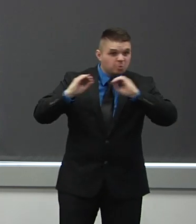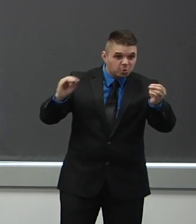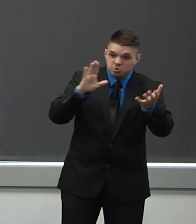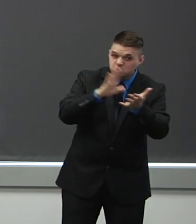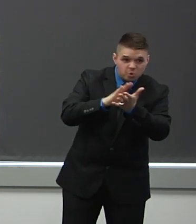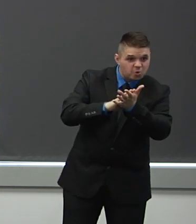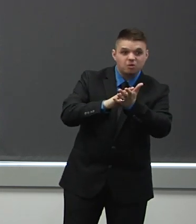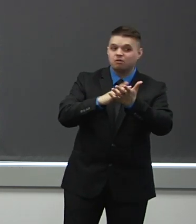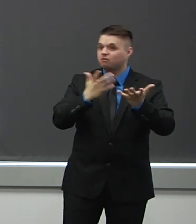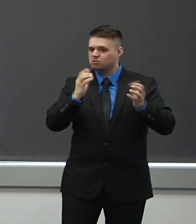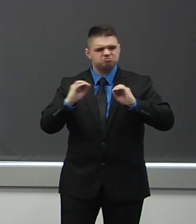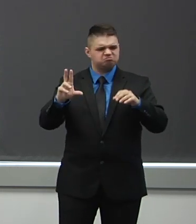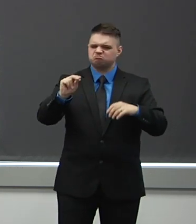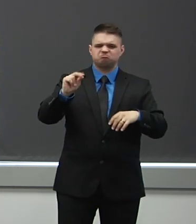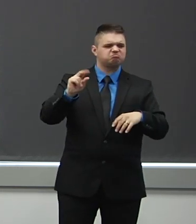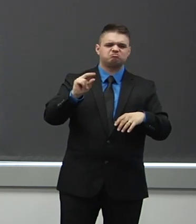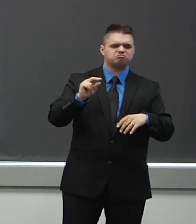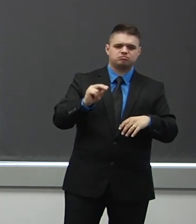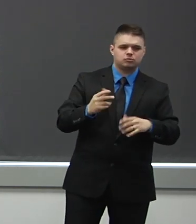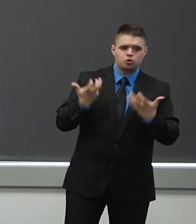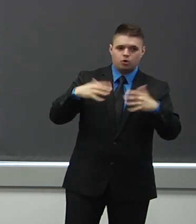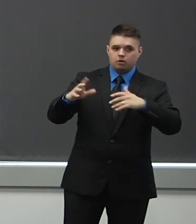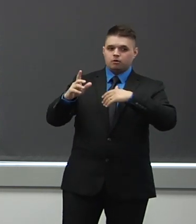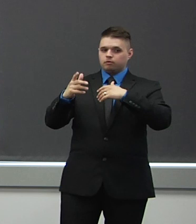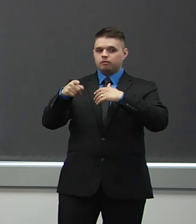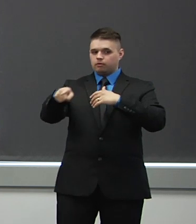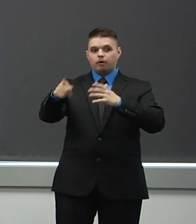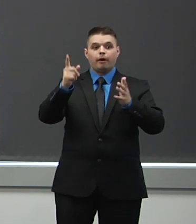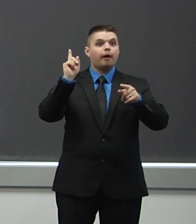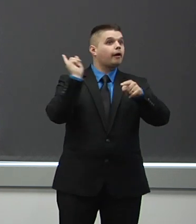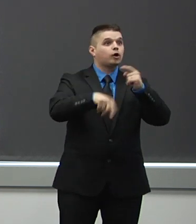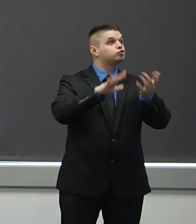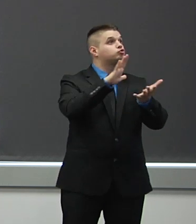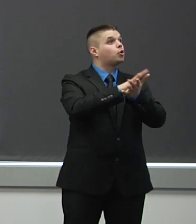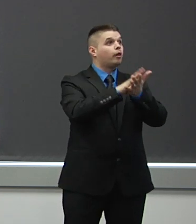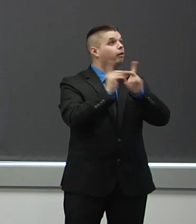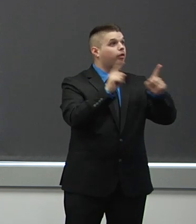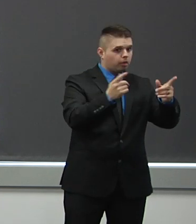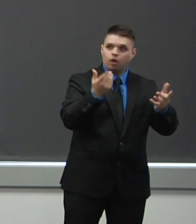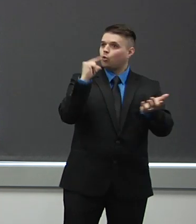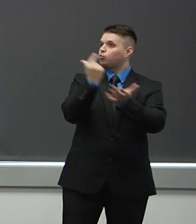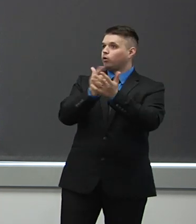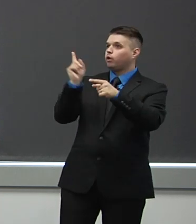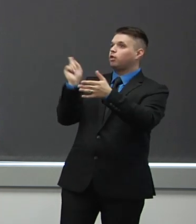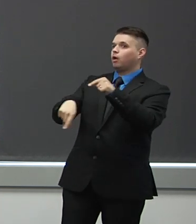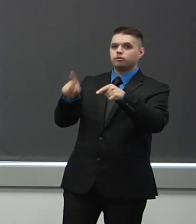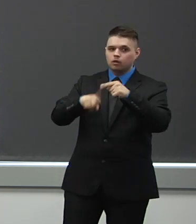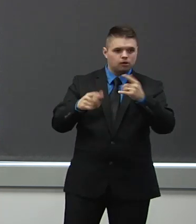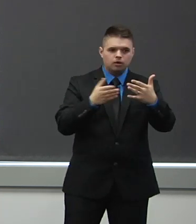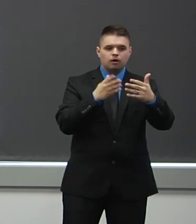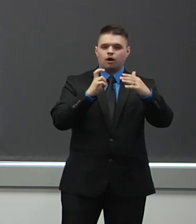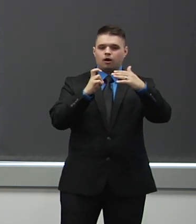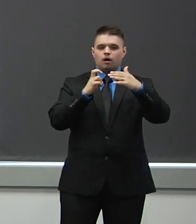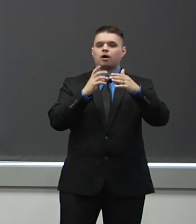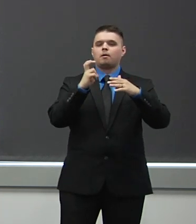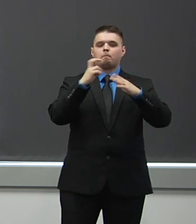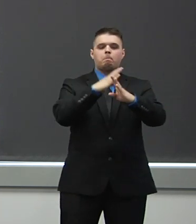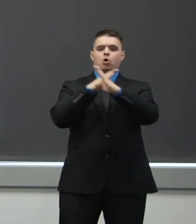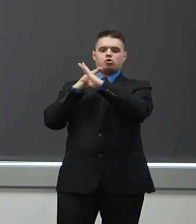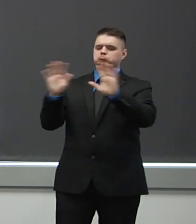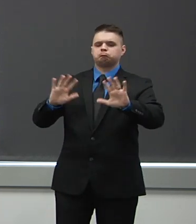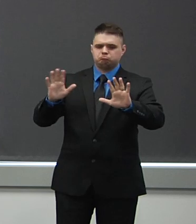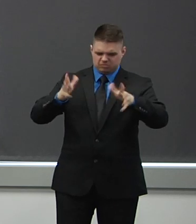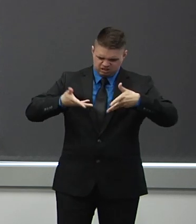for over a decade, because they could not attend classes for a little over 2 months. However, for